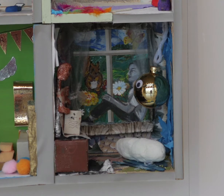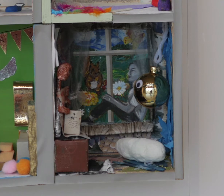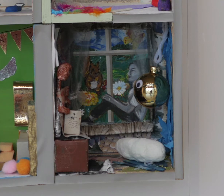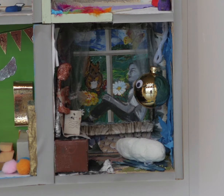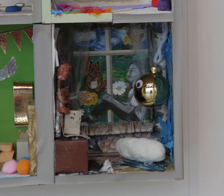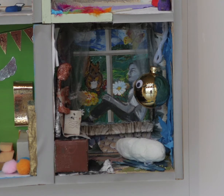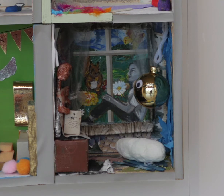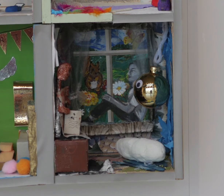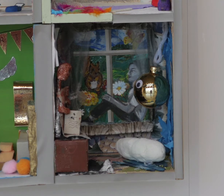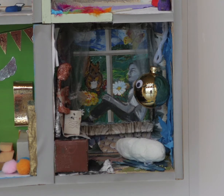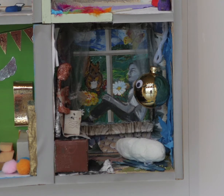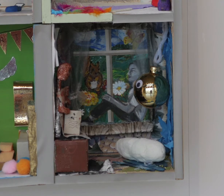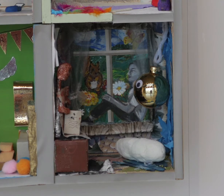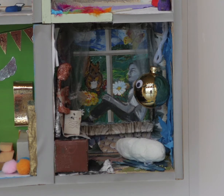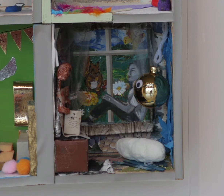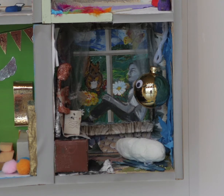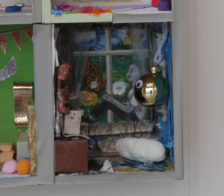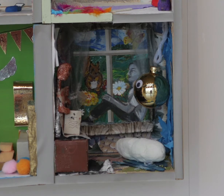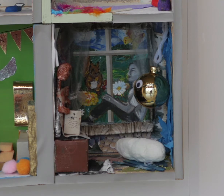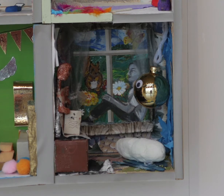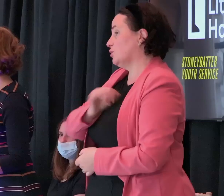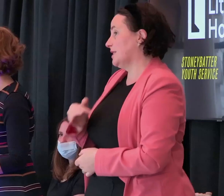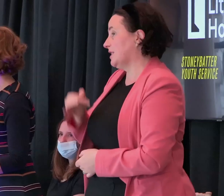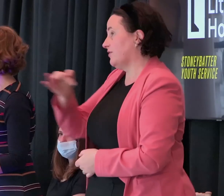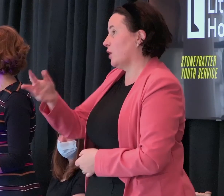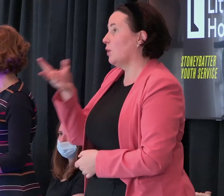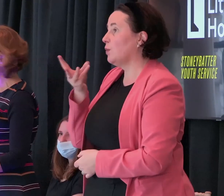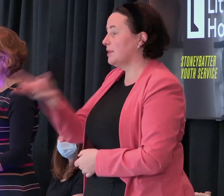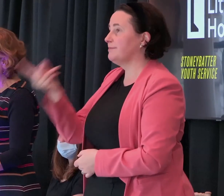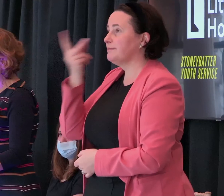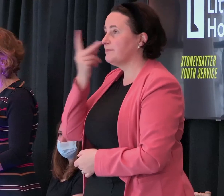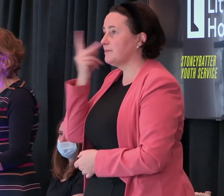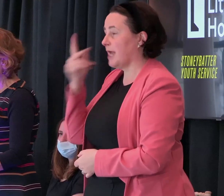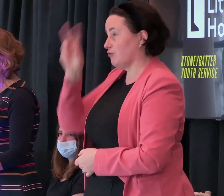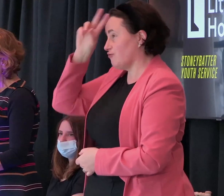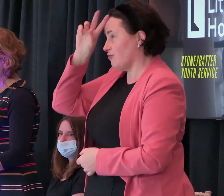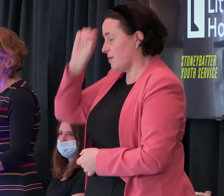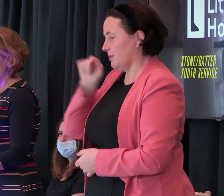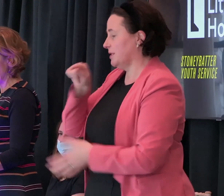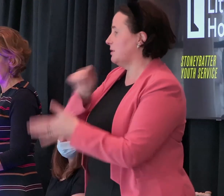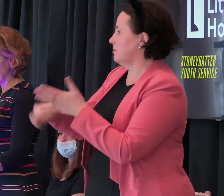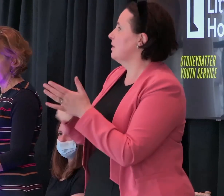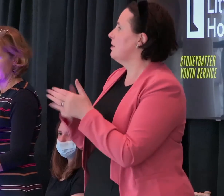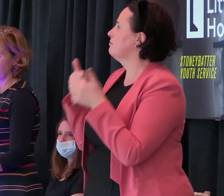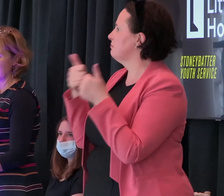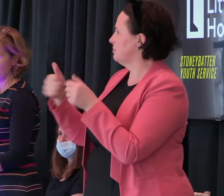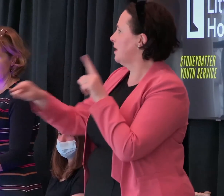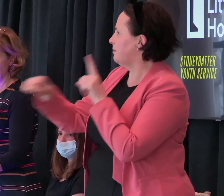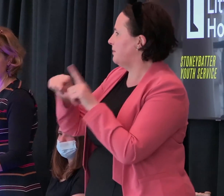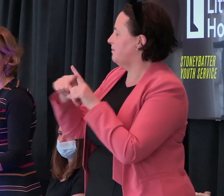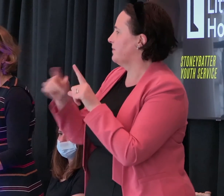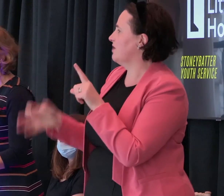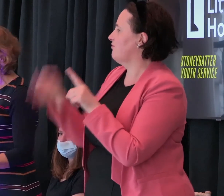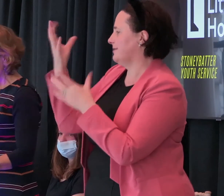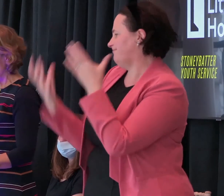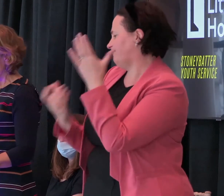And I'm sure that in the future you will look back, and I hope that you will remember this project as a very positive and a great